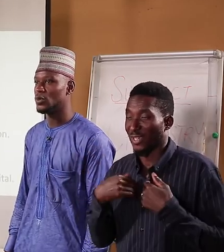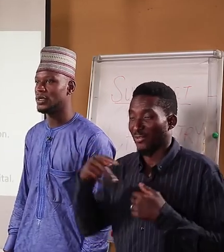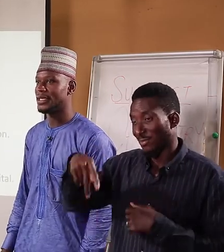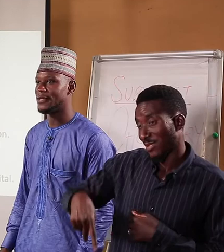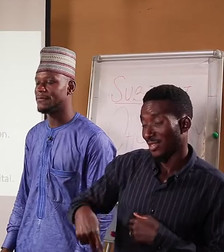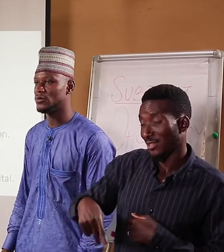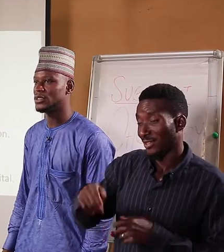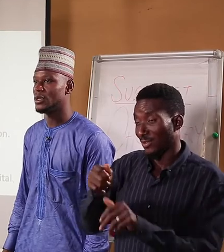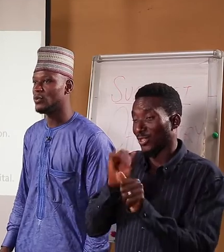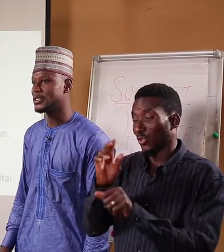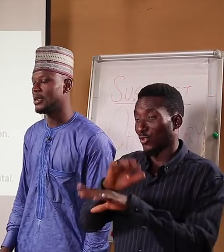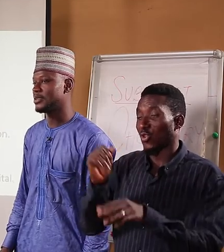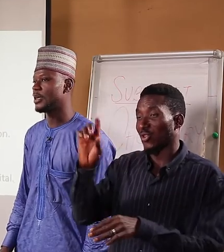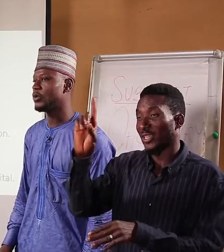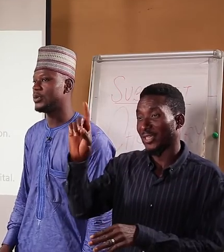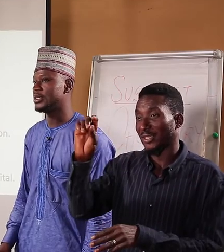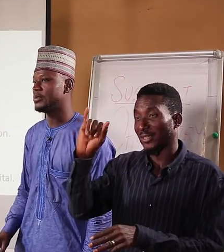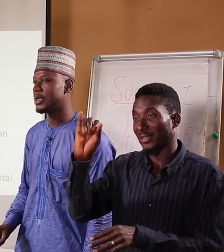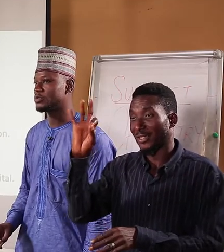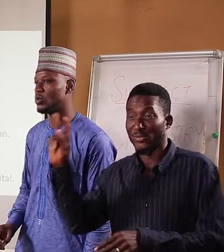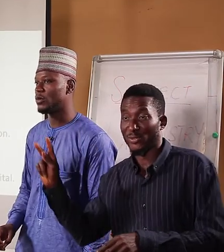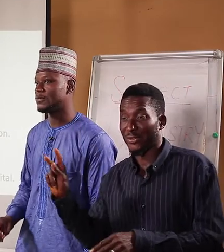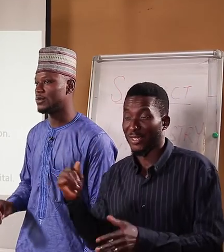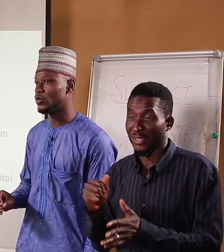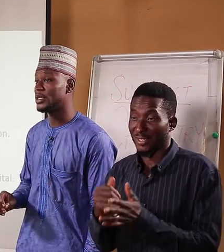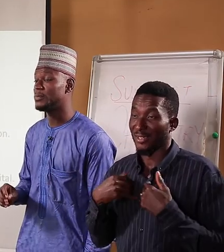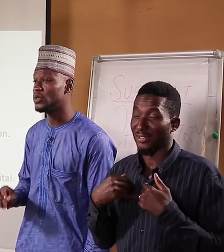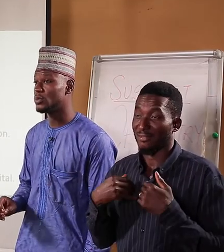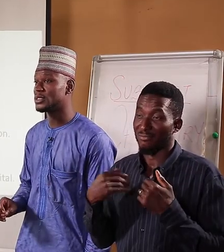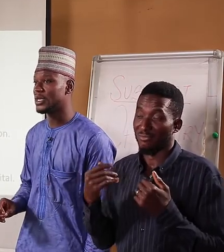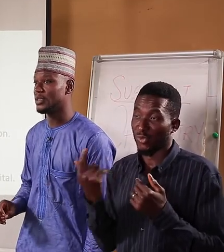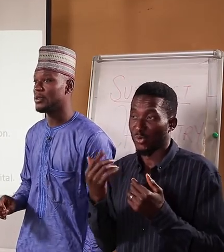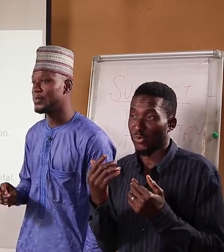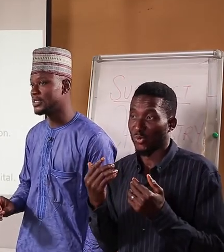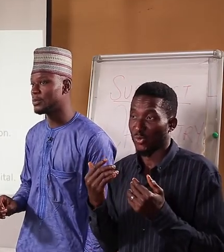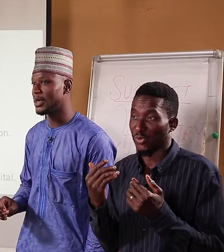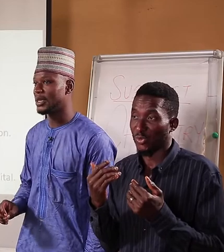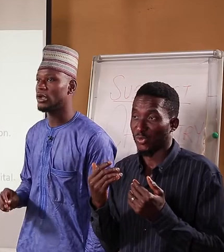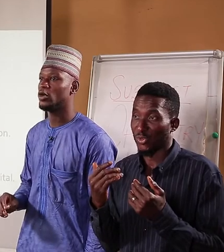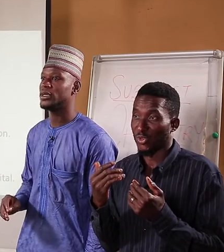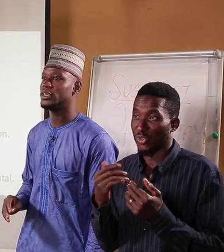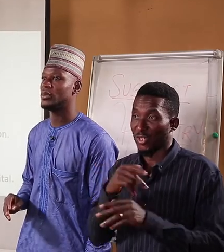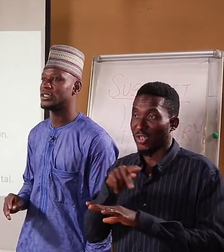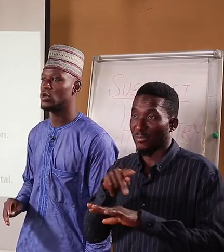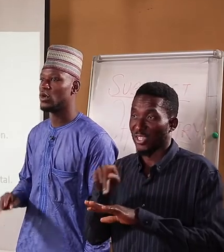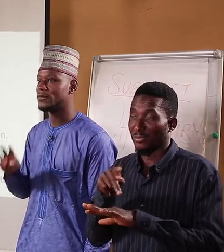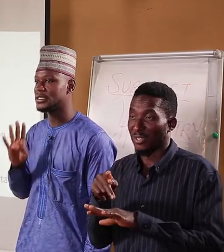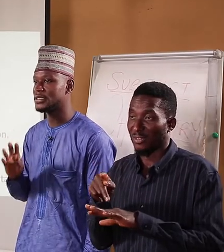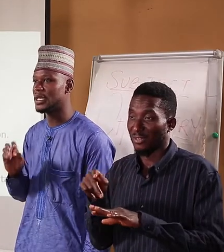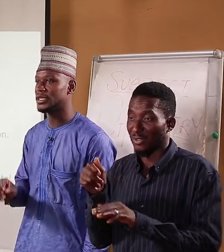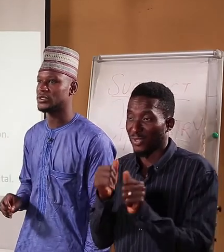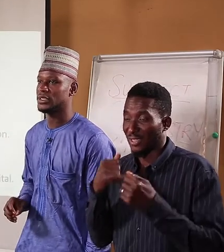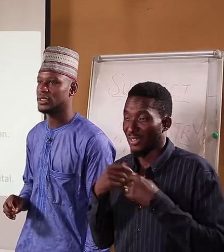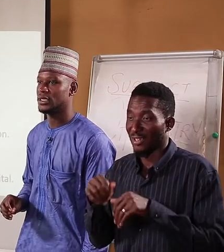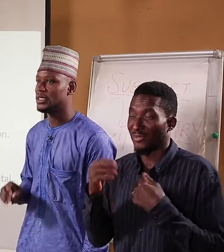is called diffuse, which can accommodate the maximum of, the p orbital principal can accommodate the maximum of